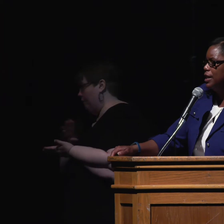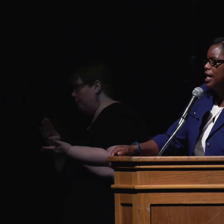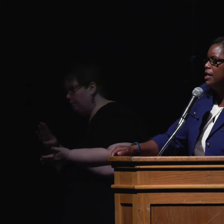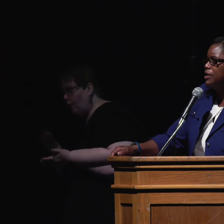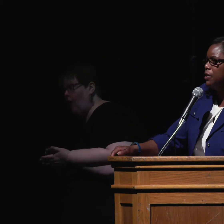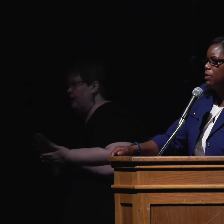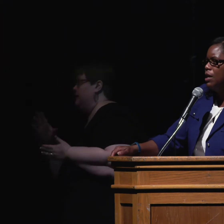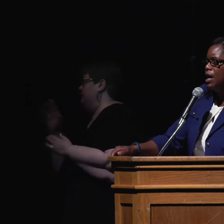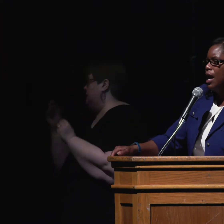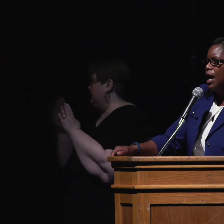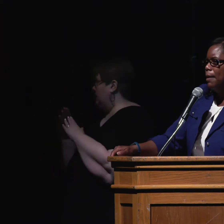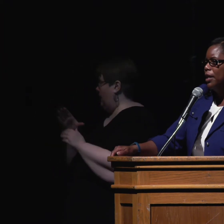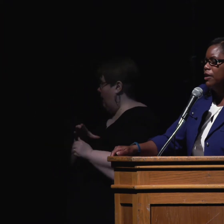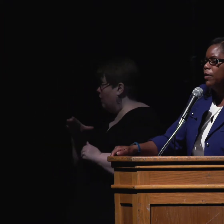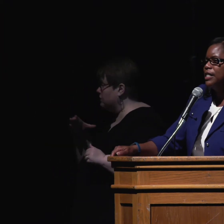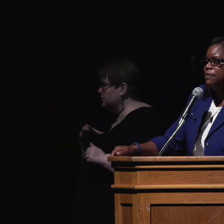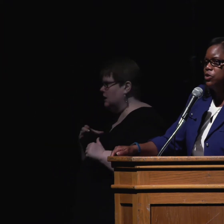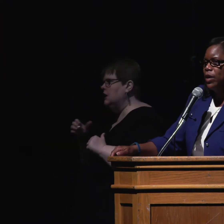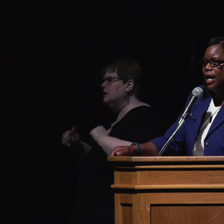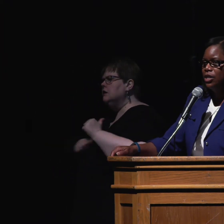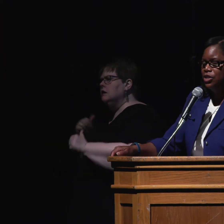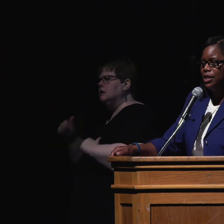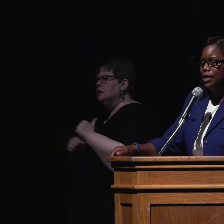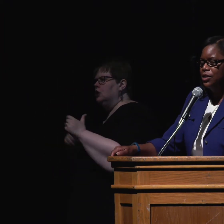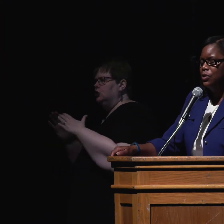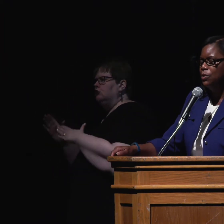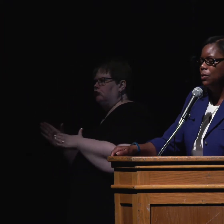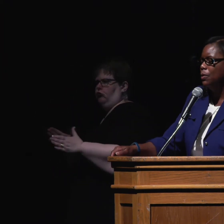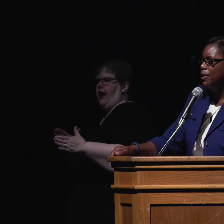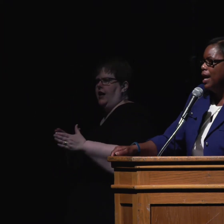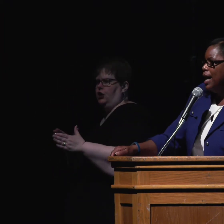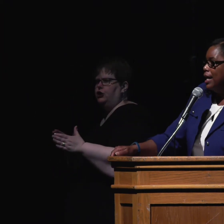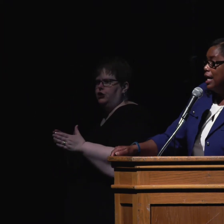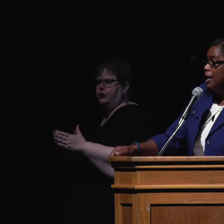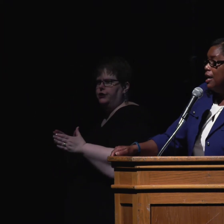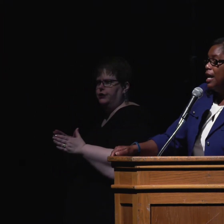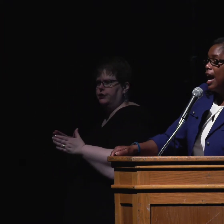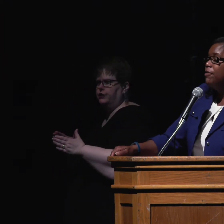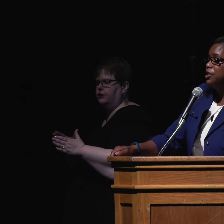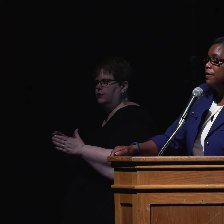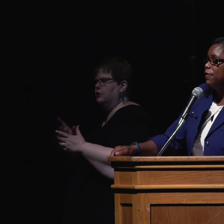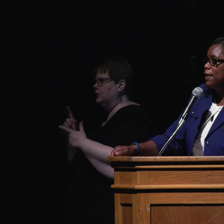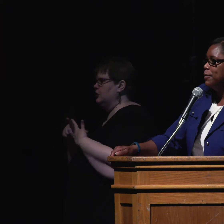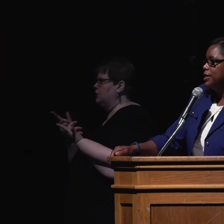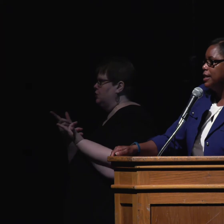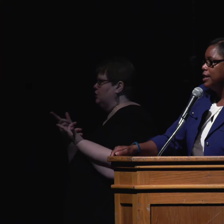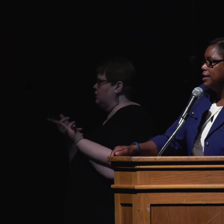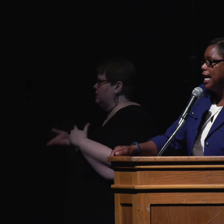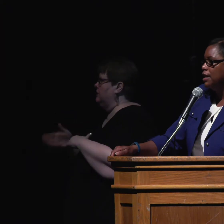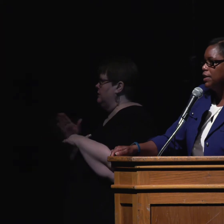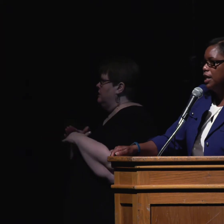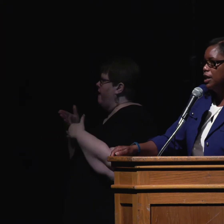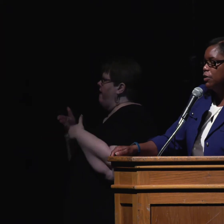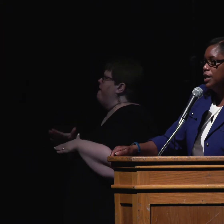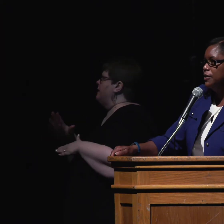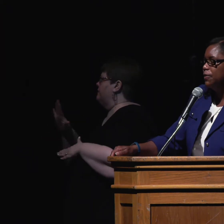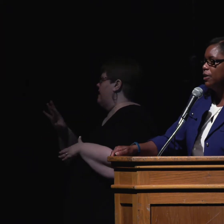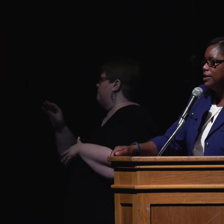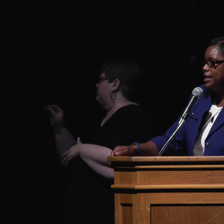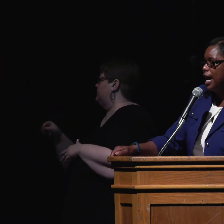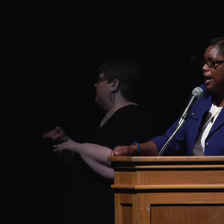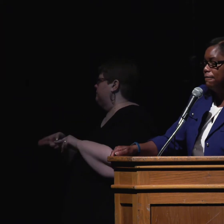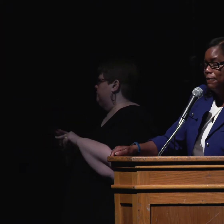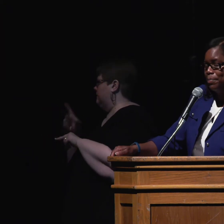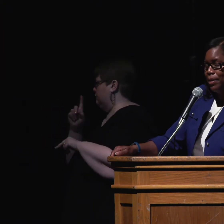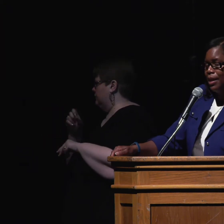you city council, an aggressive strategy to get an average of a 5% salary increase for